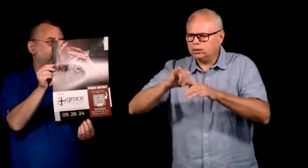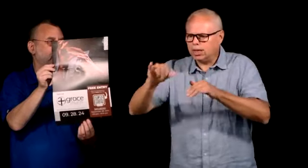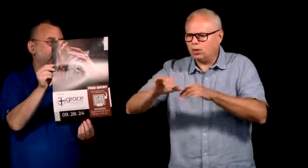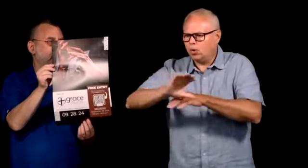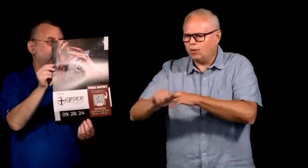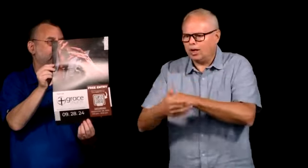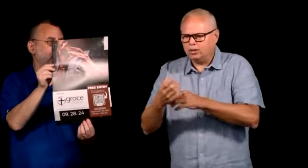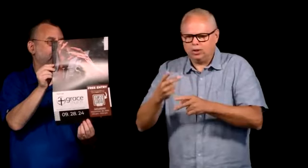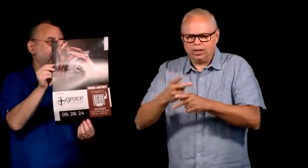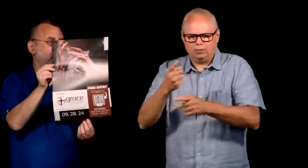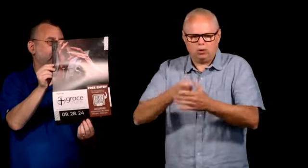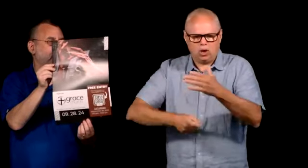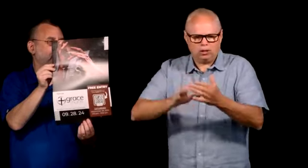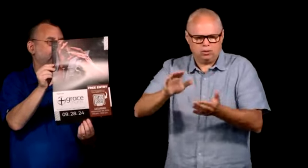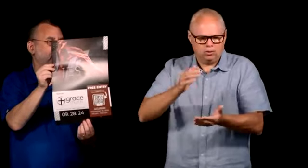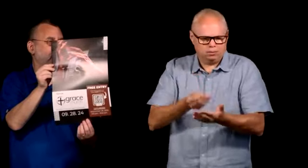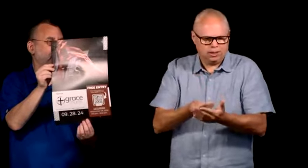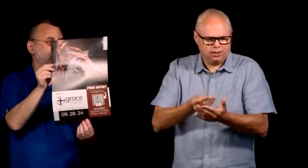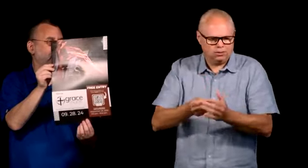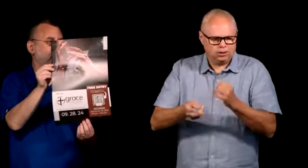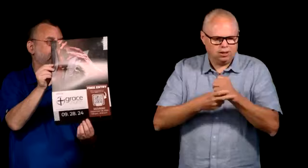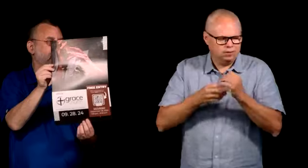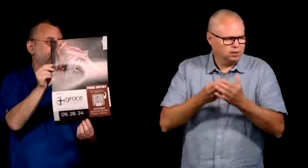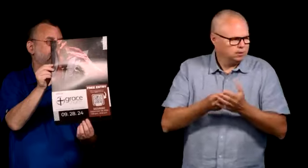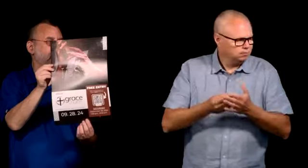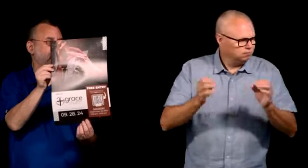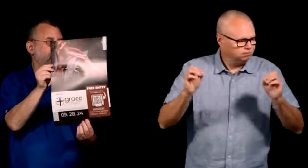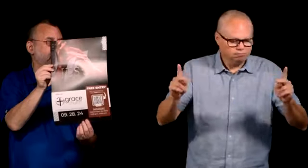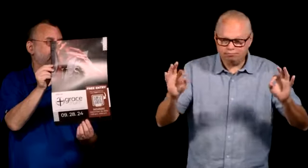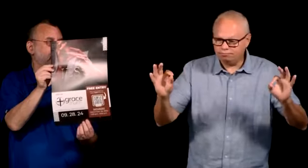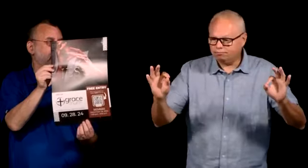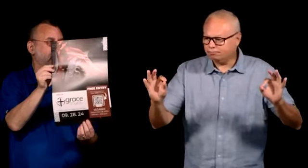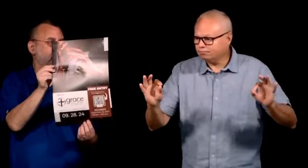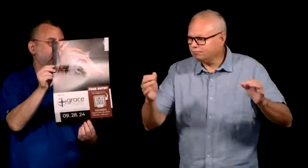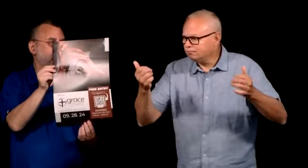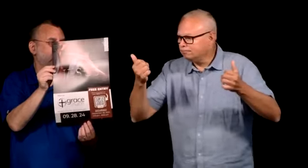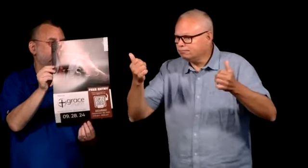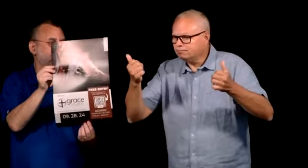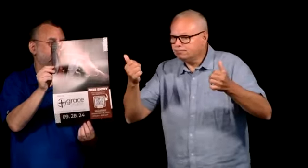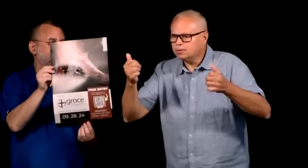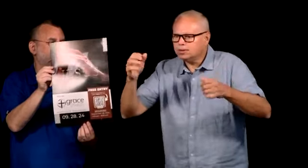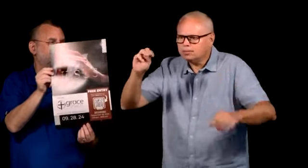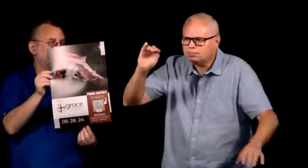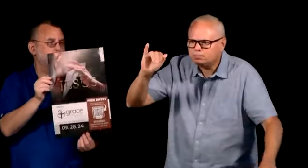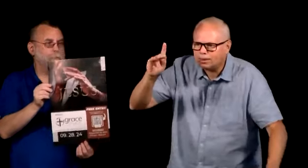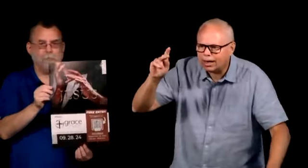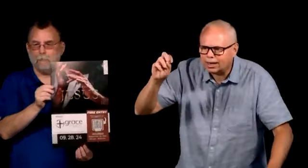need a place, we can definitely have places for you to stay. People will open up their houses for you to stay overnight.